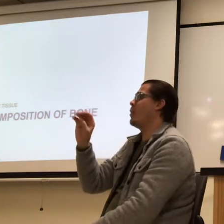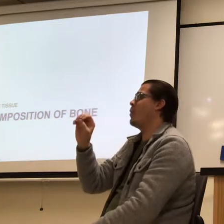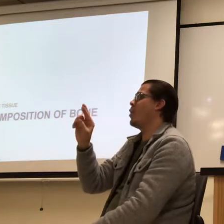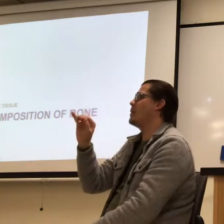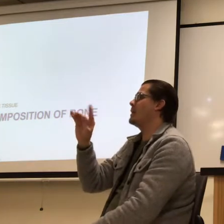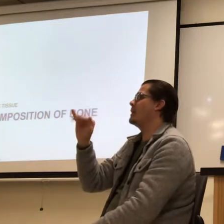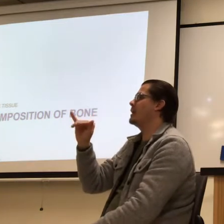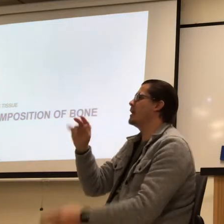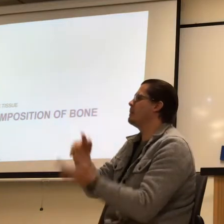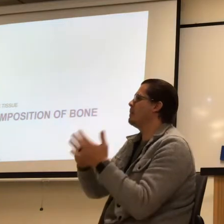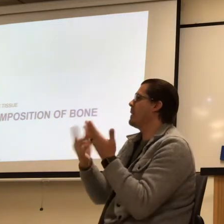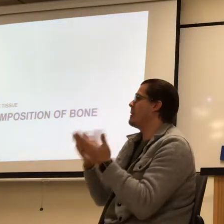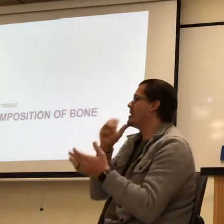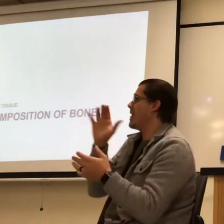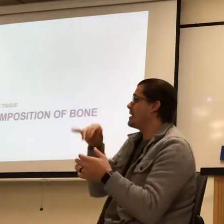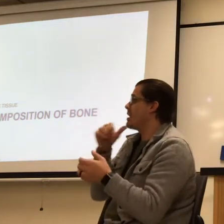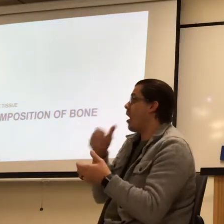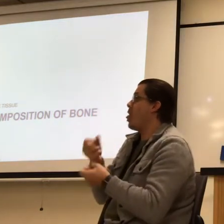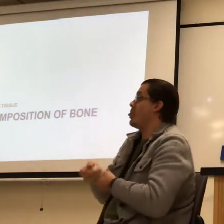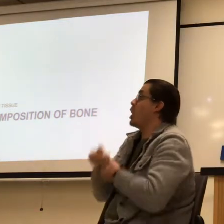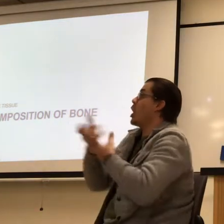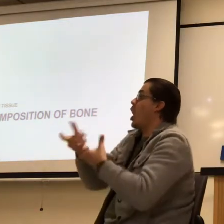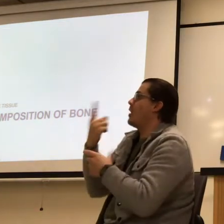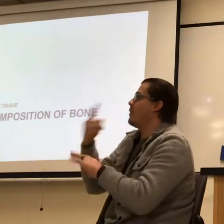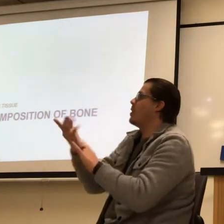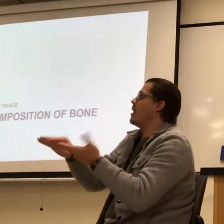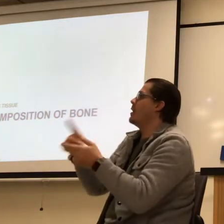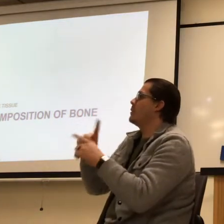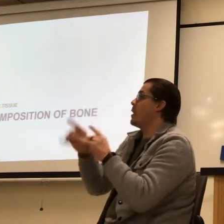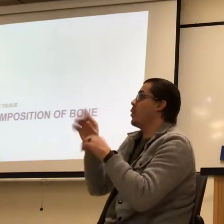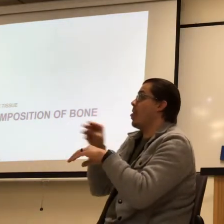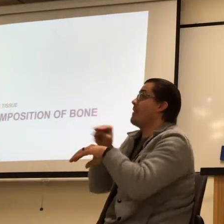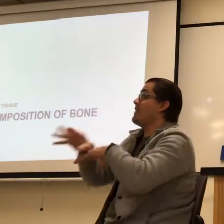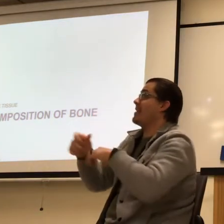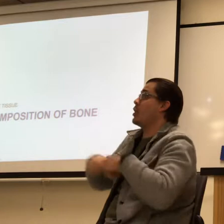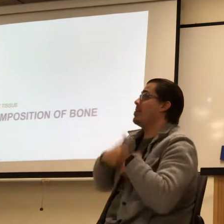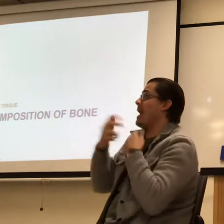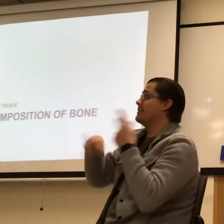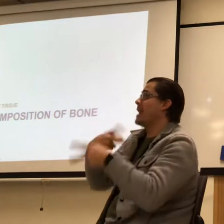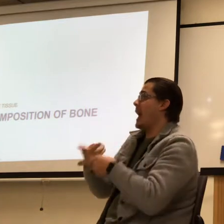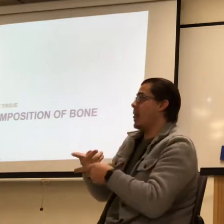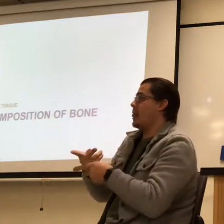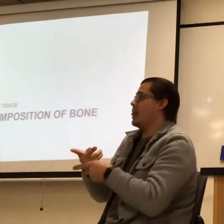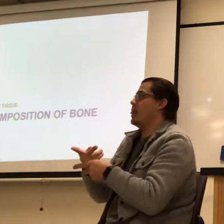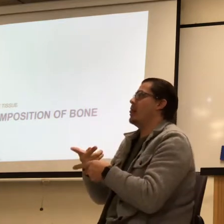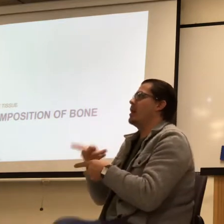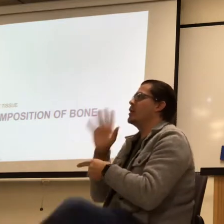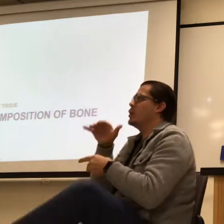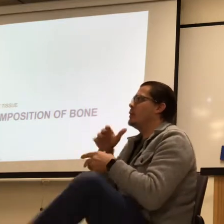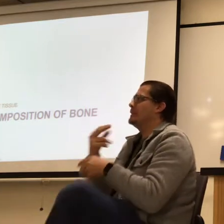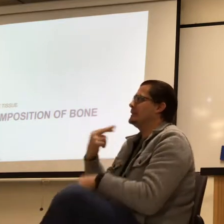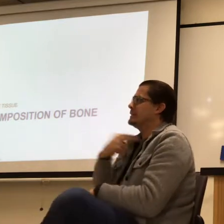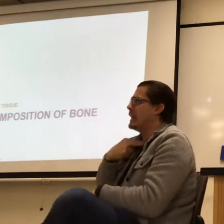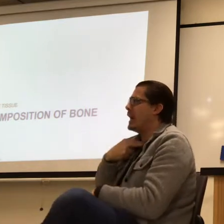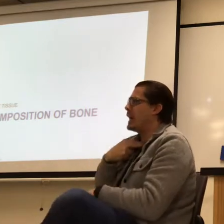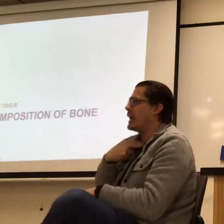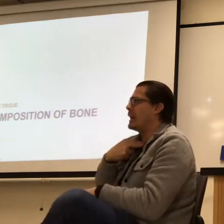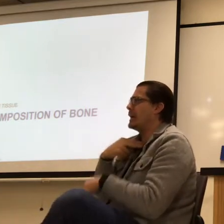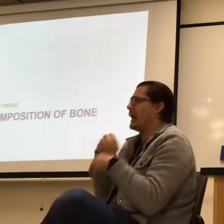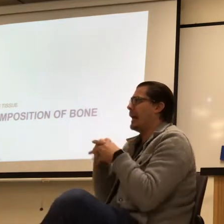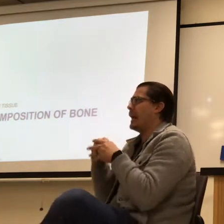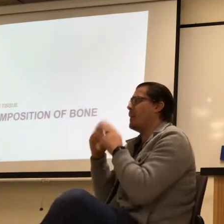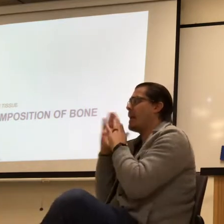Maybe it's not the cause of death, but it affects their lifestyle to a way where you're confined to bed